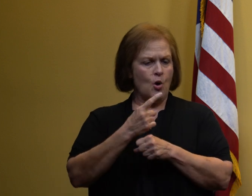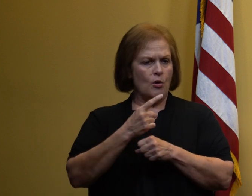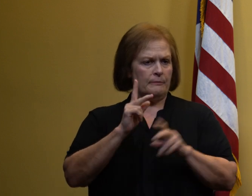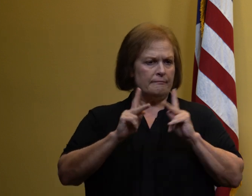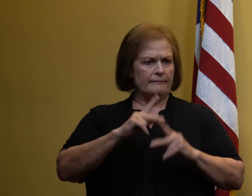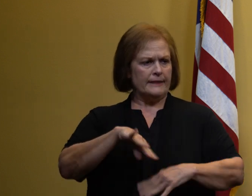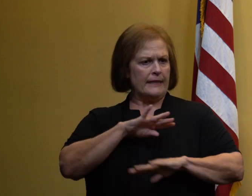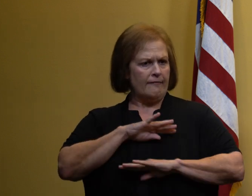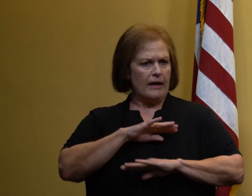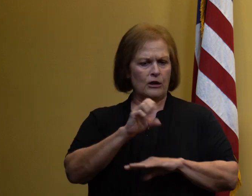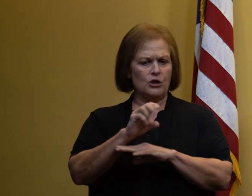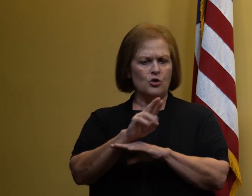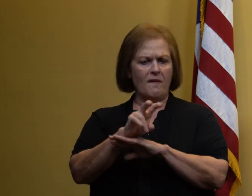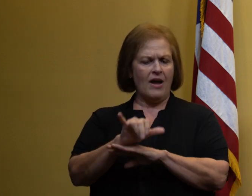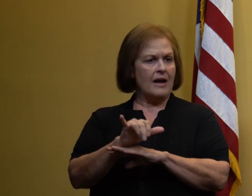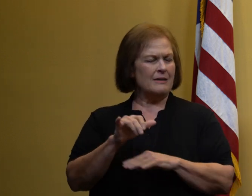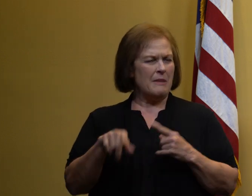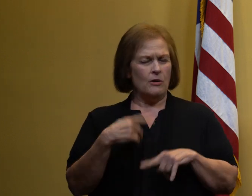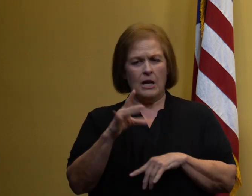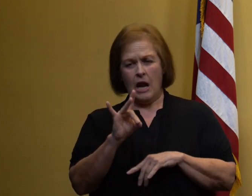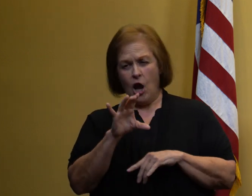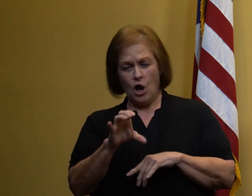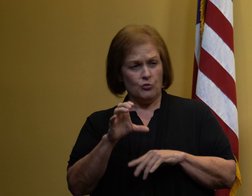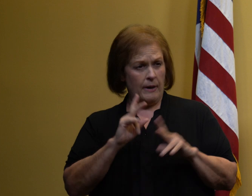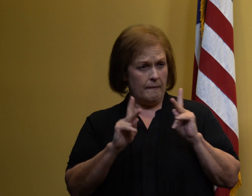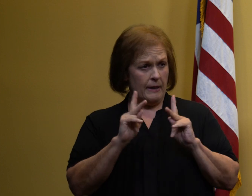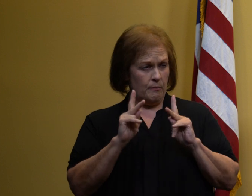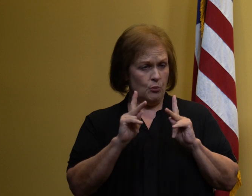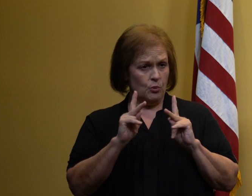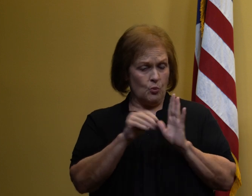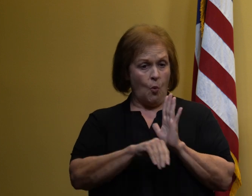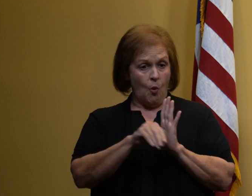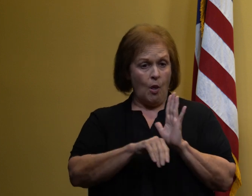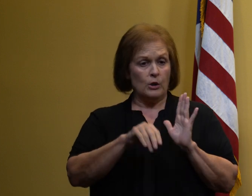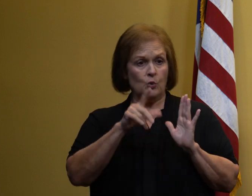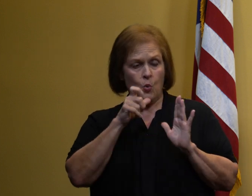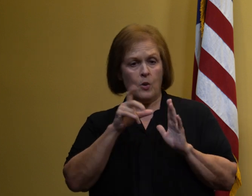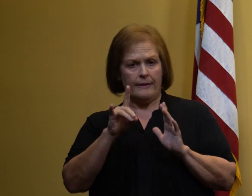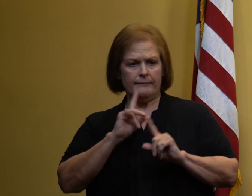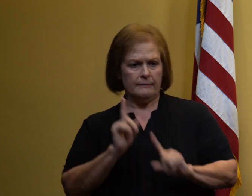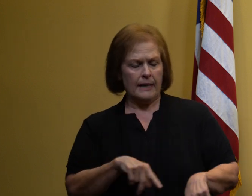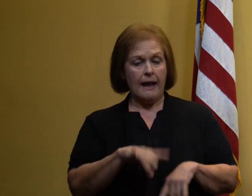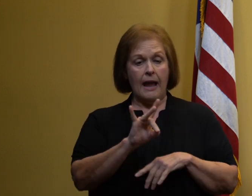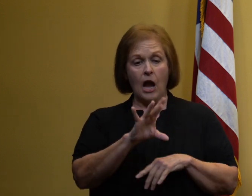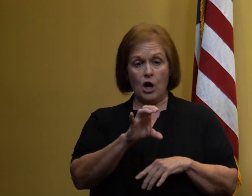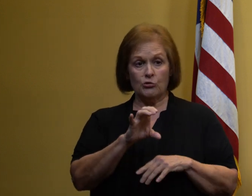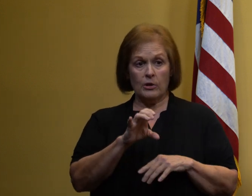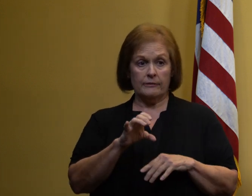satisfaction survey. It's about 800 residents in the city of New Orleans who respond, 800 out